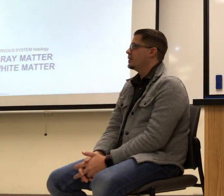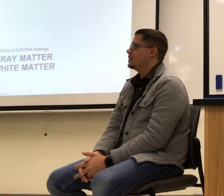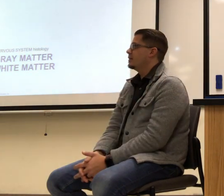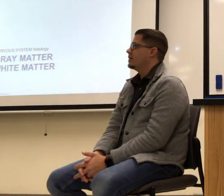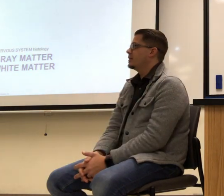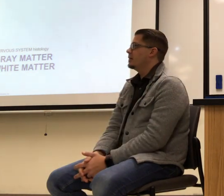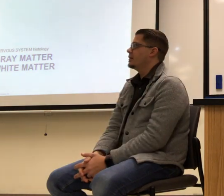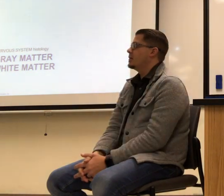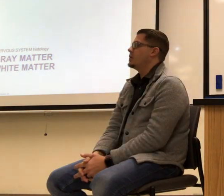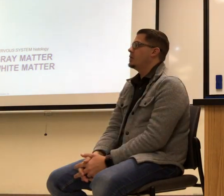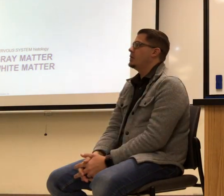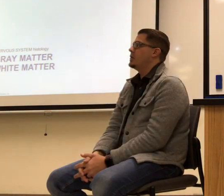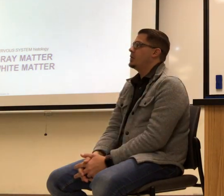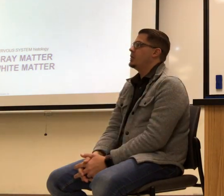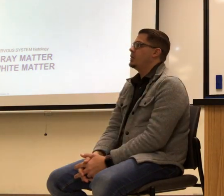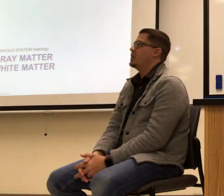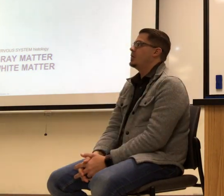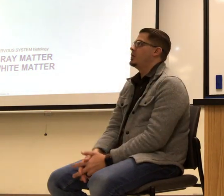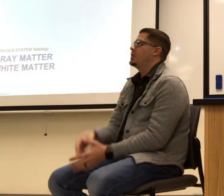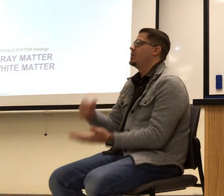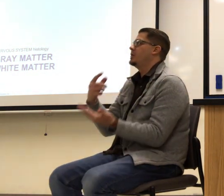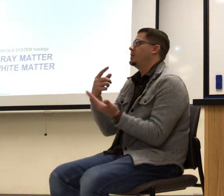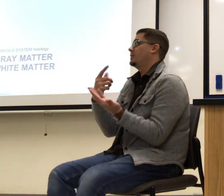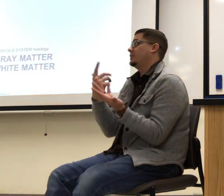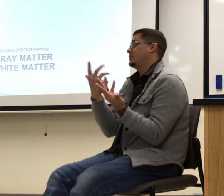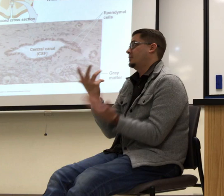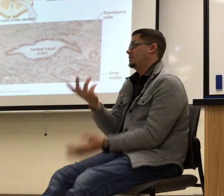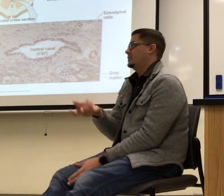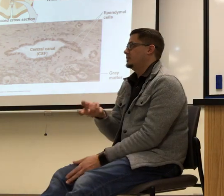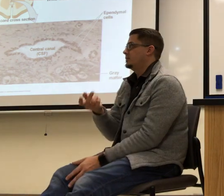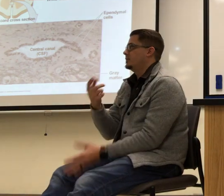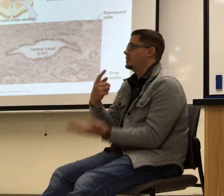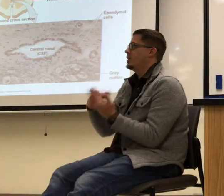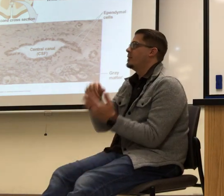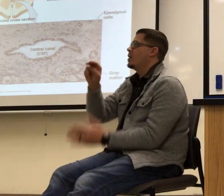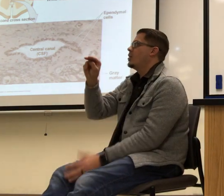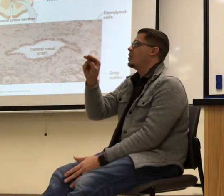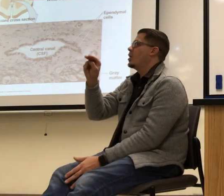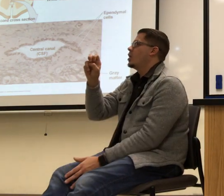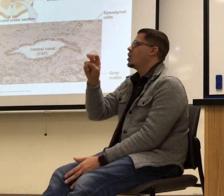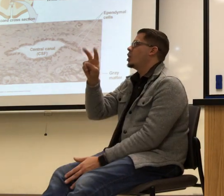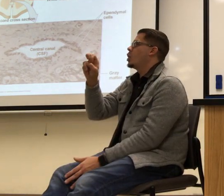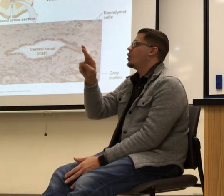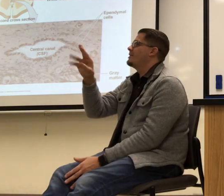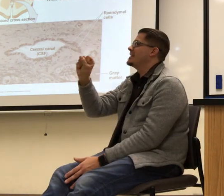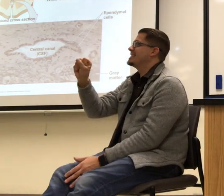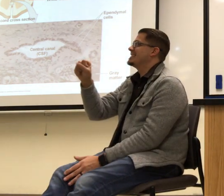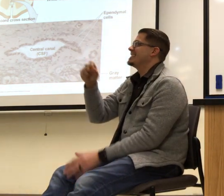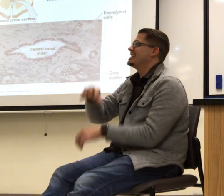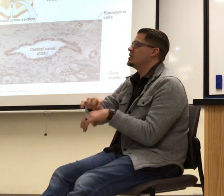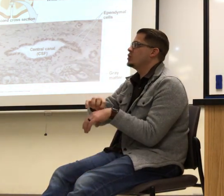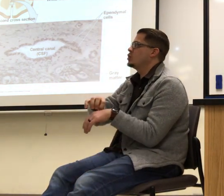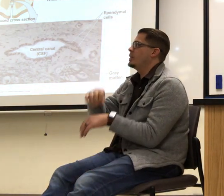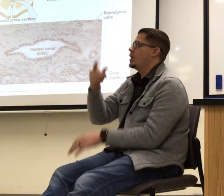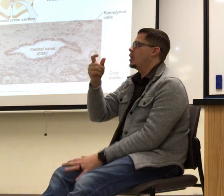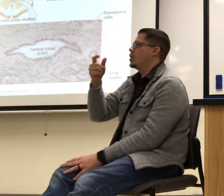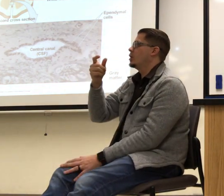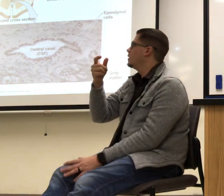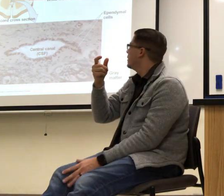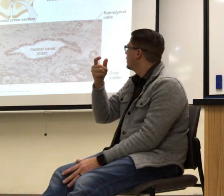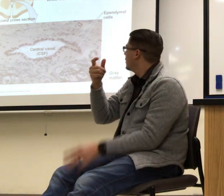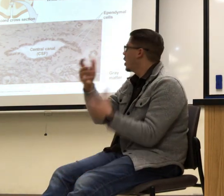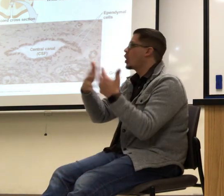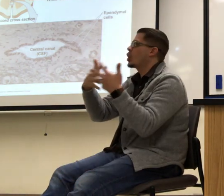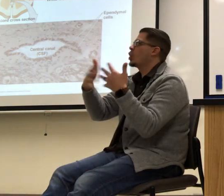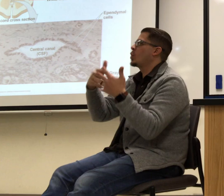Alright, so talking about nervous tissue, if you look at nervous tissue, it can either be categorized as gray matter or